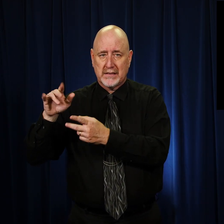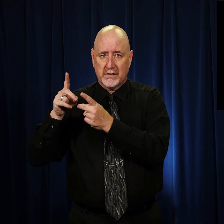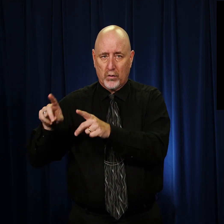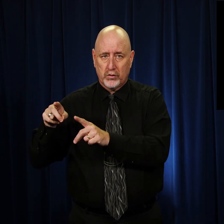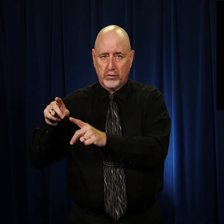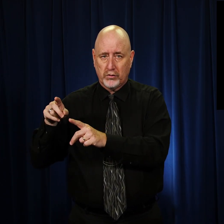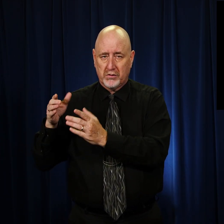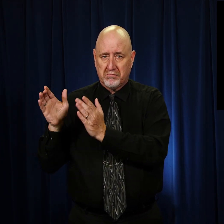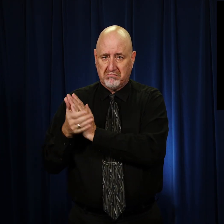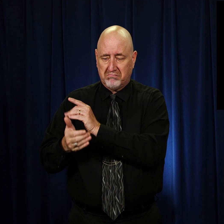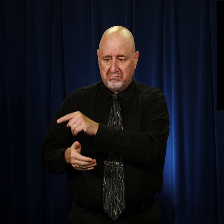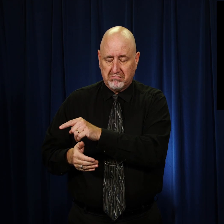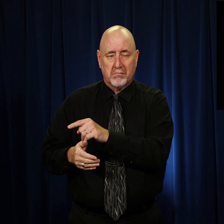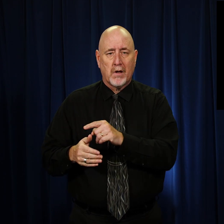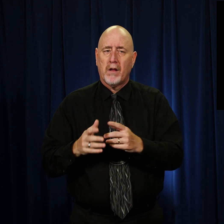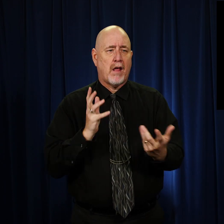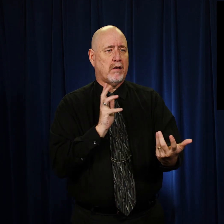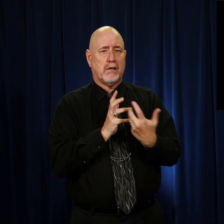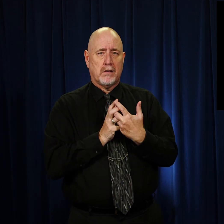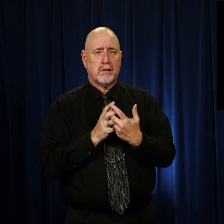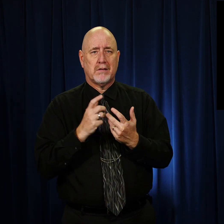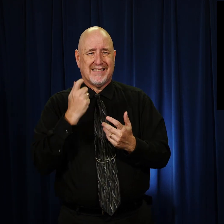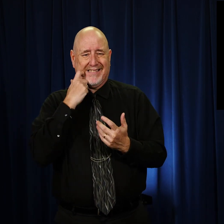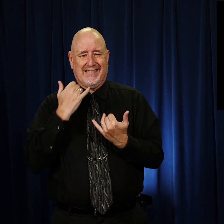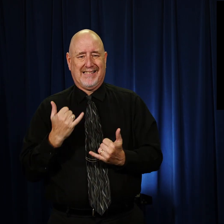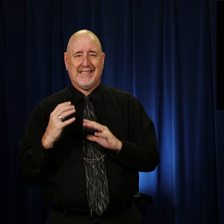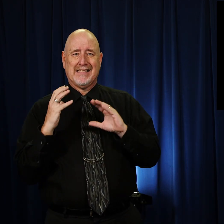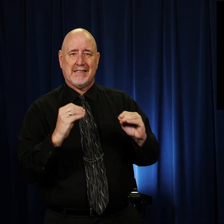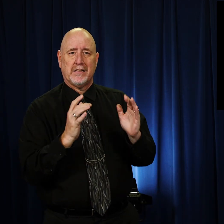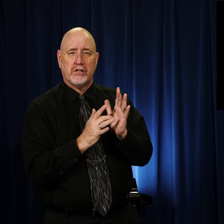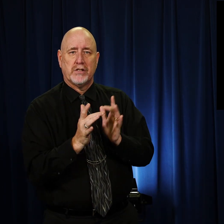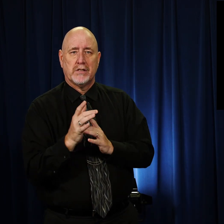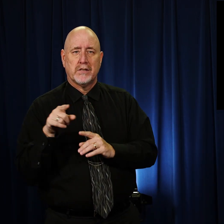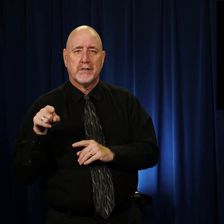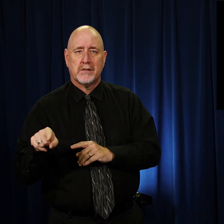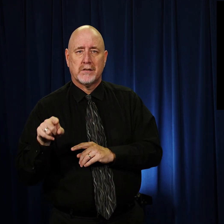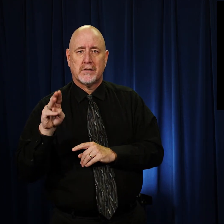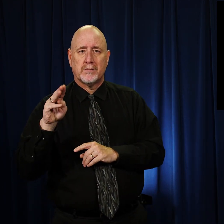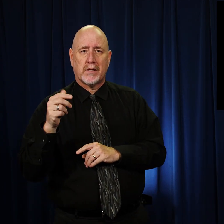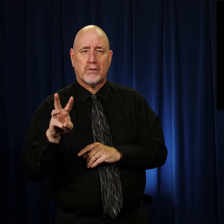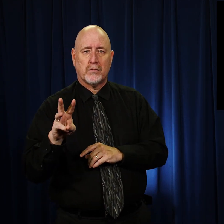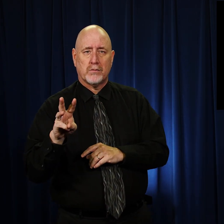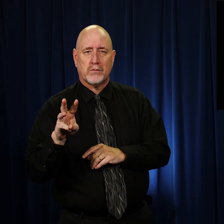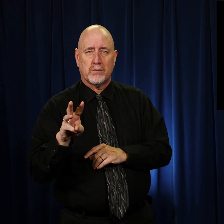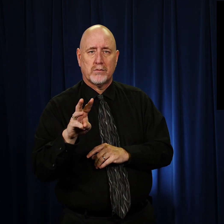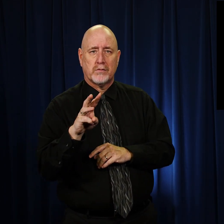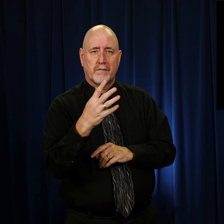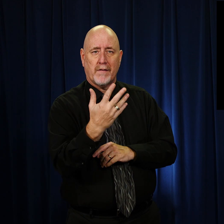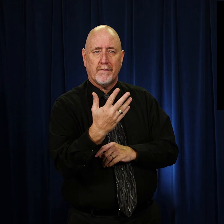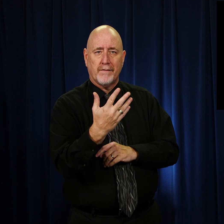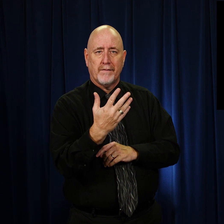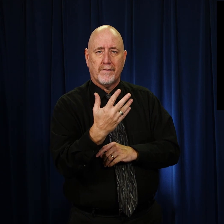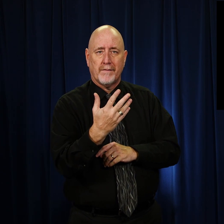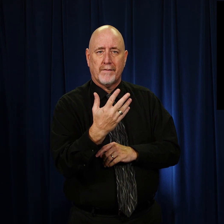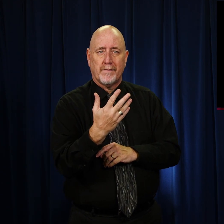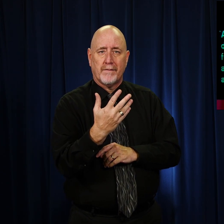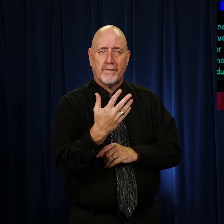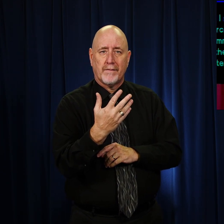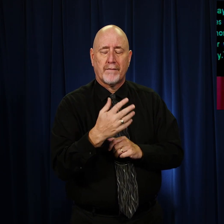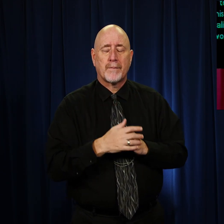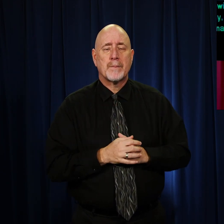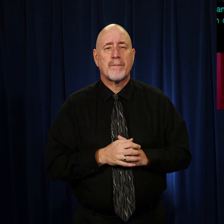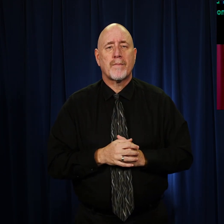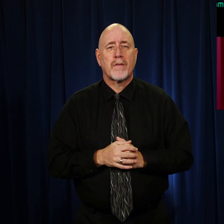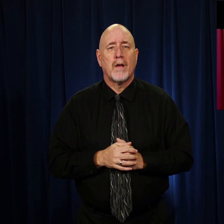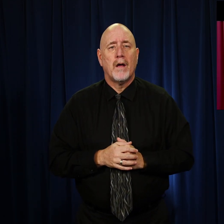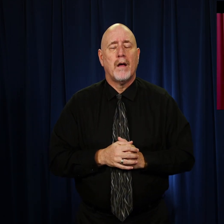adultery. That goes along perfectly with what Jesus is teaching here in Matthew chapter 5.